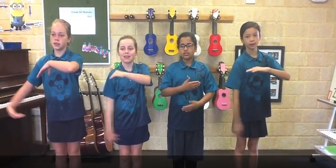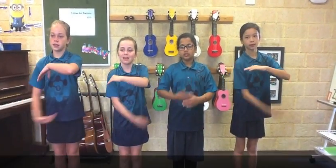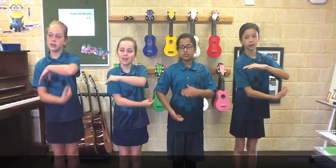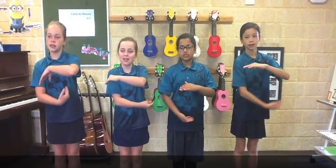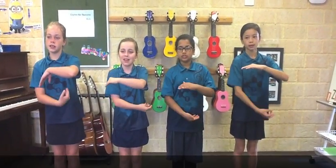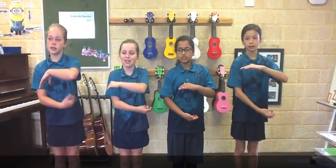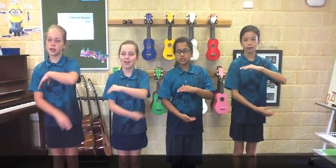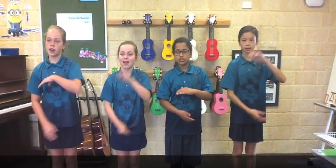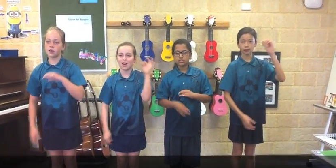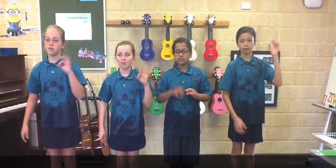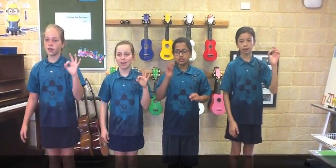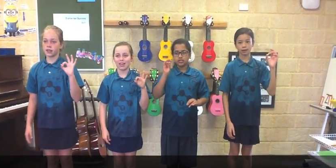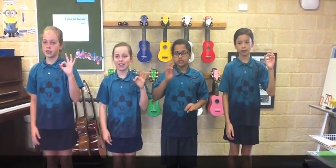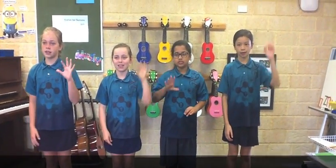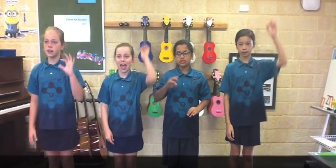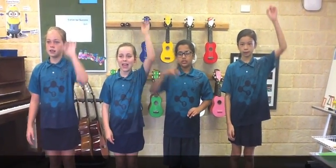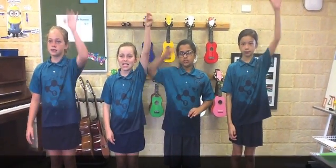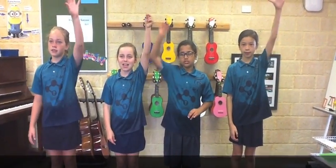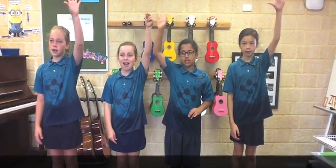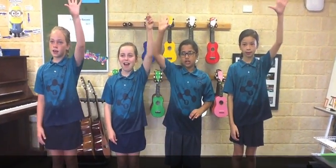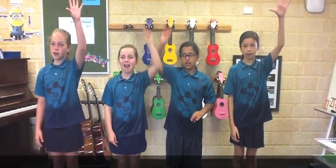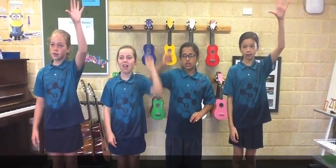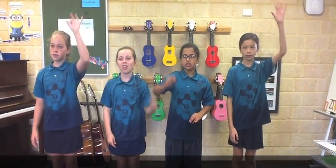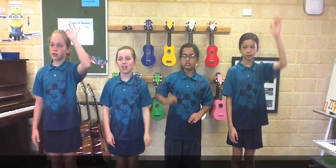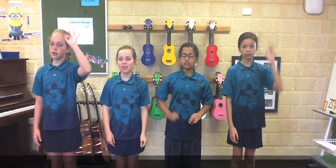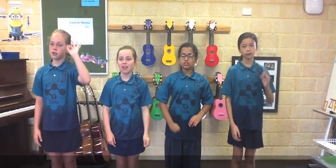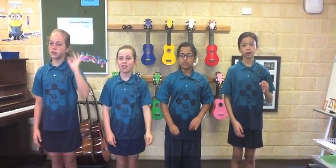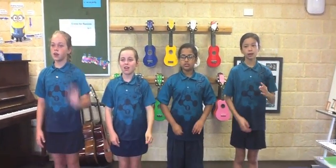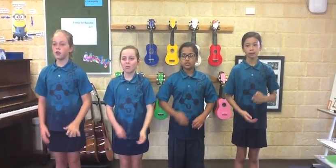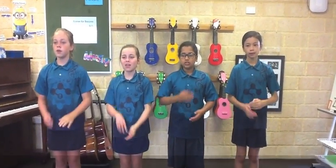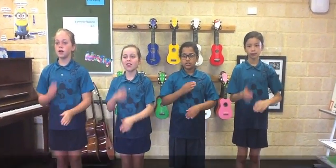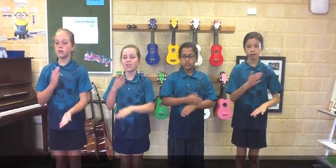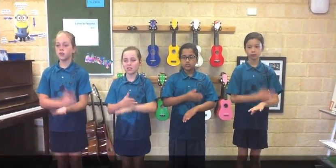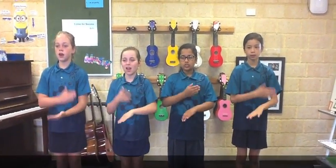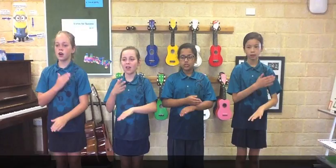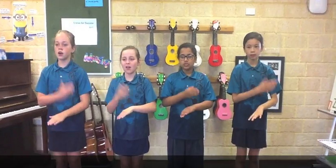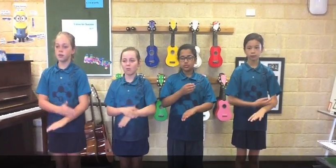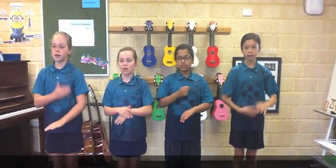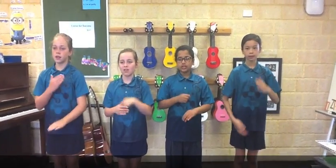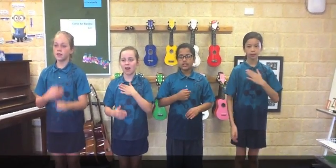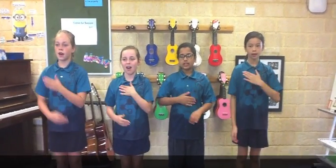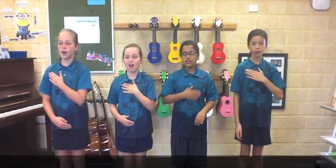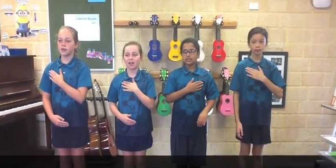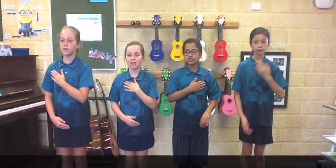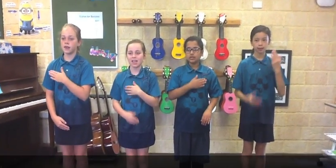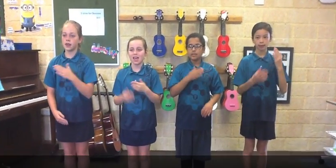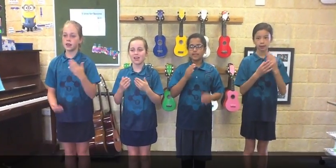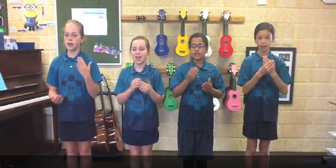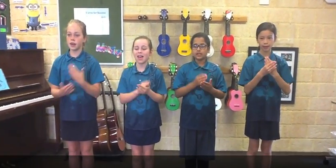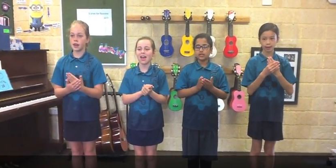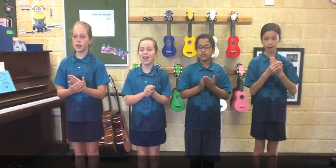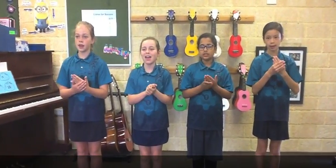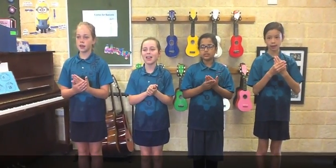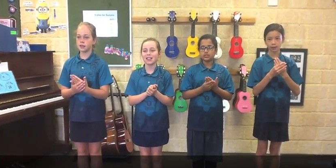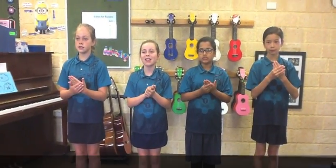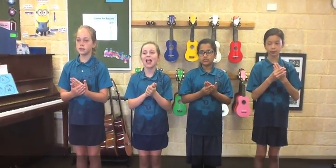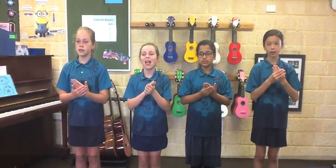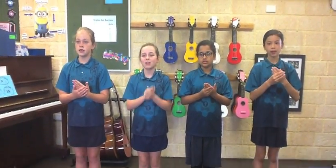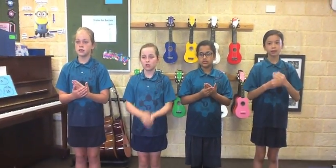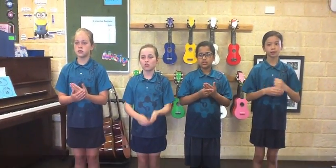we our R the cross to with hearts and